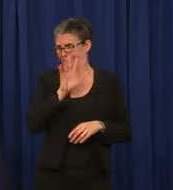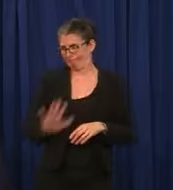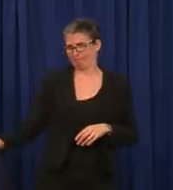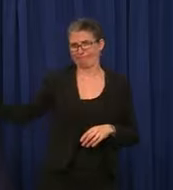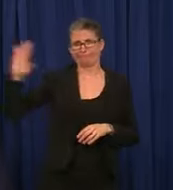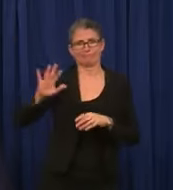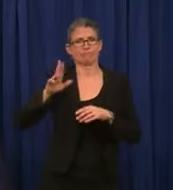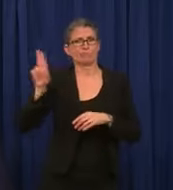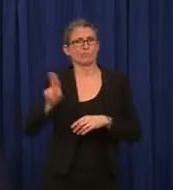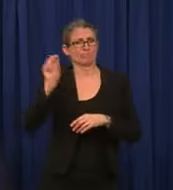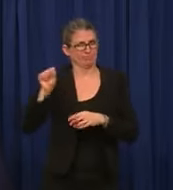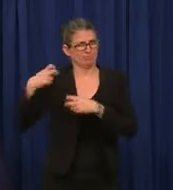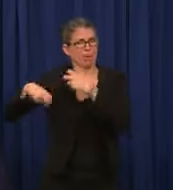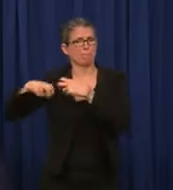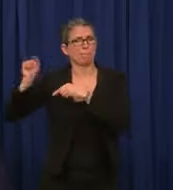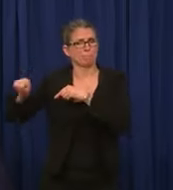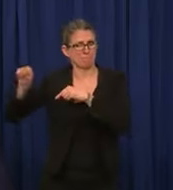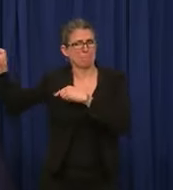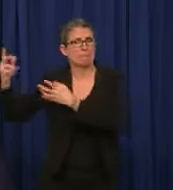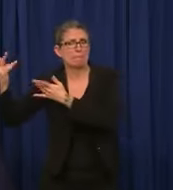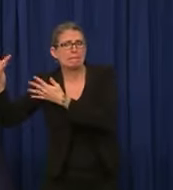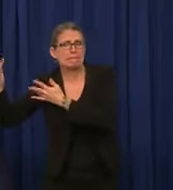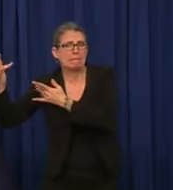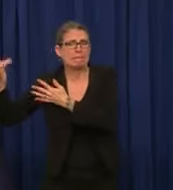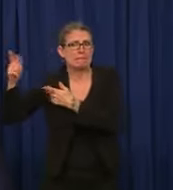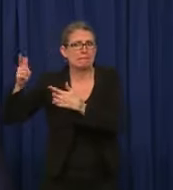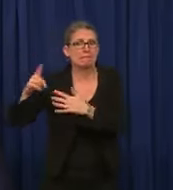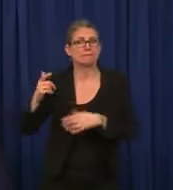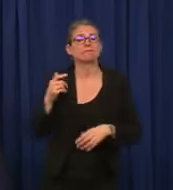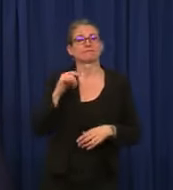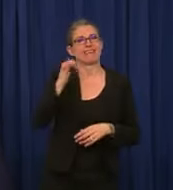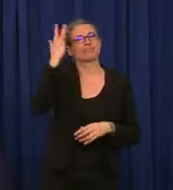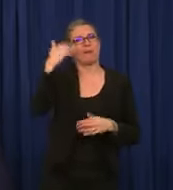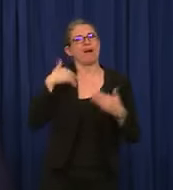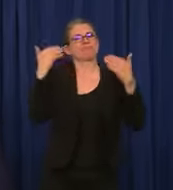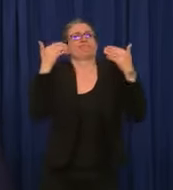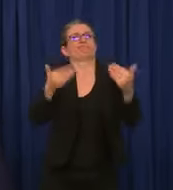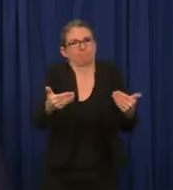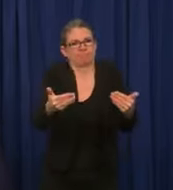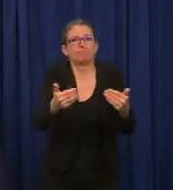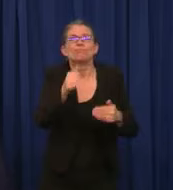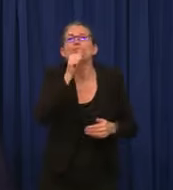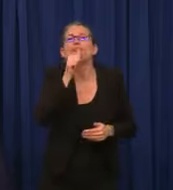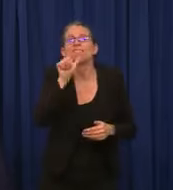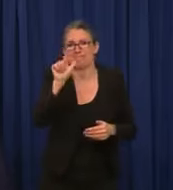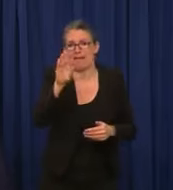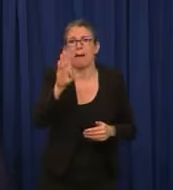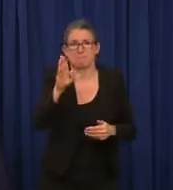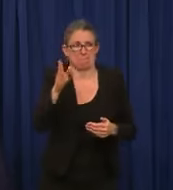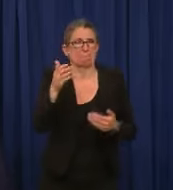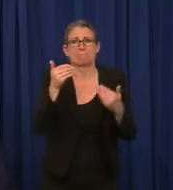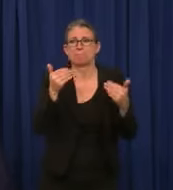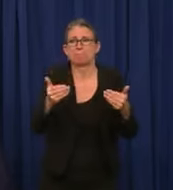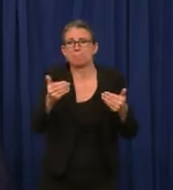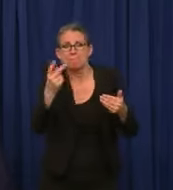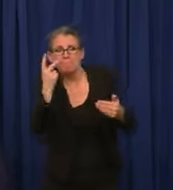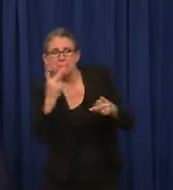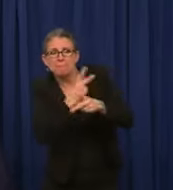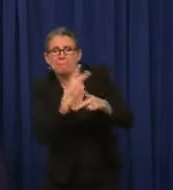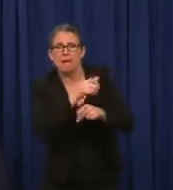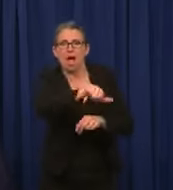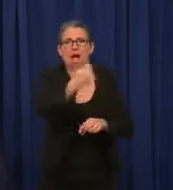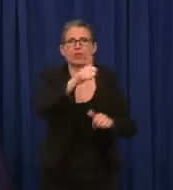reasons we decided to work with an outside company was to try to ensure that tests that are submitted can get